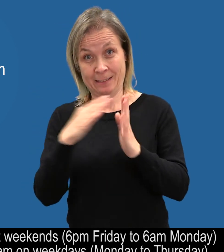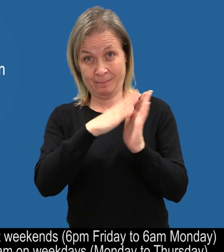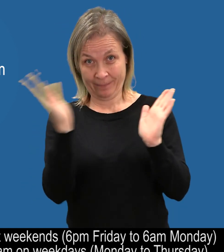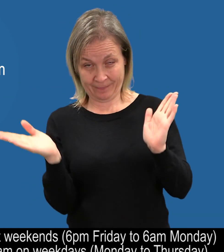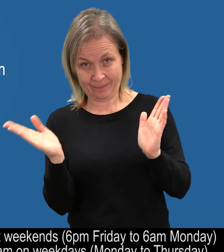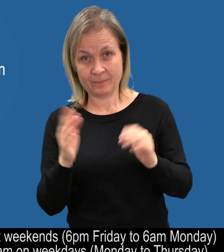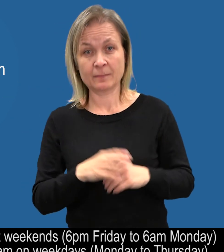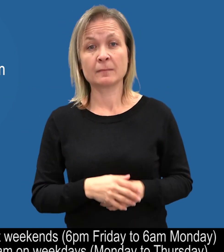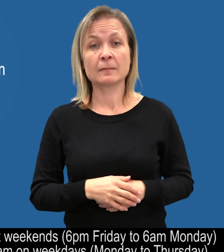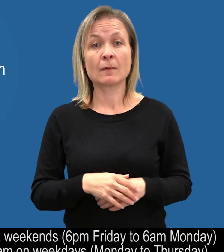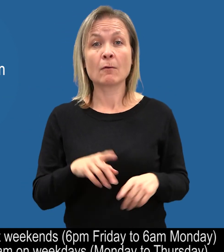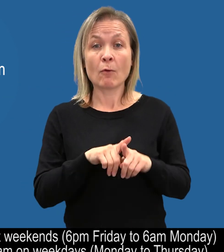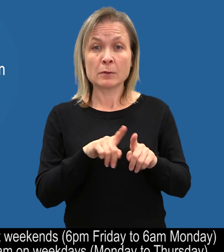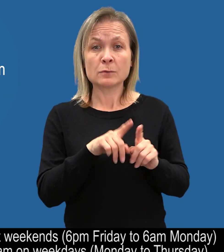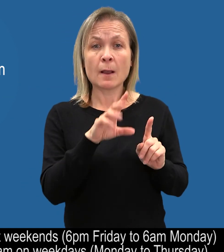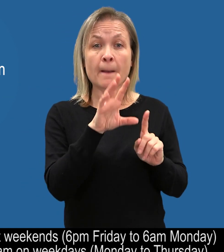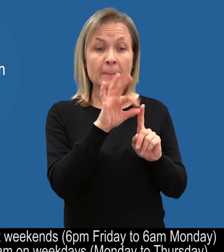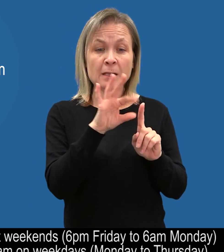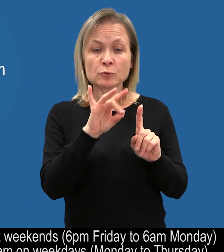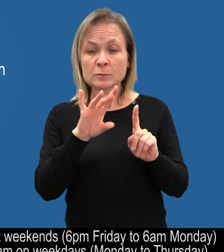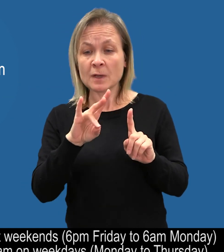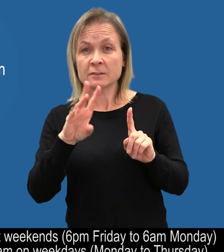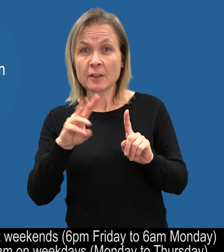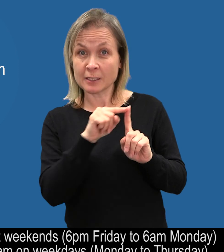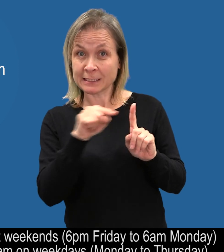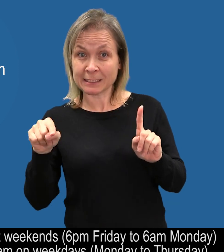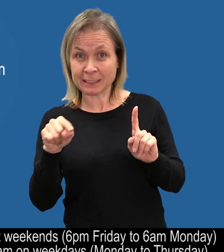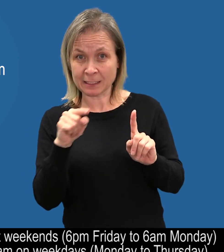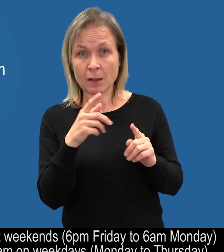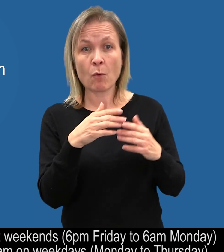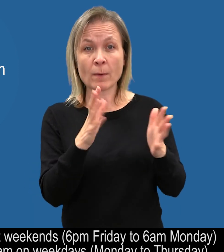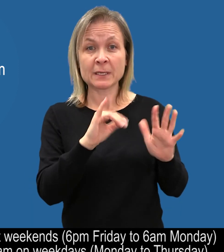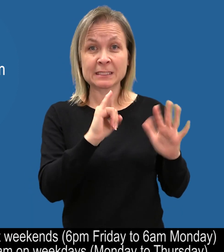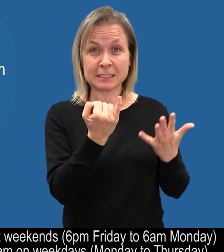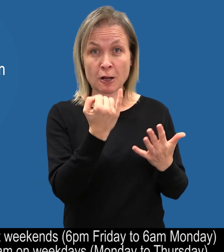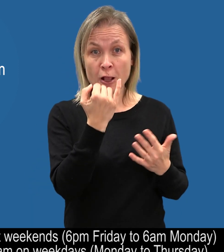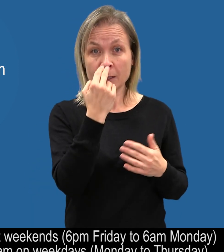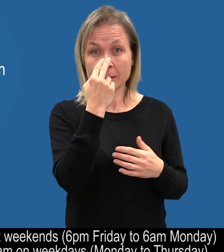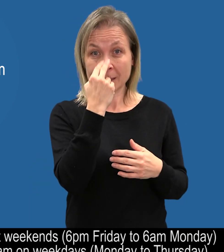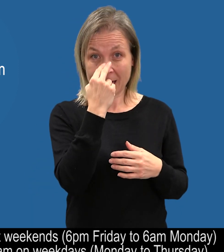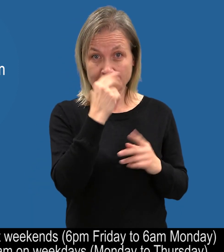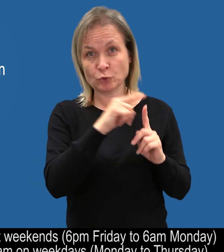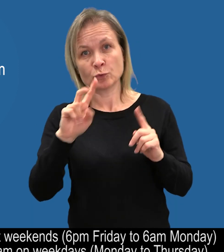Monday, 6 p.m. to 2 a.m. on weekdays, Monday to Thursday.